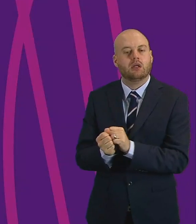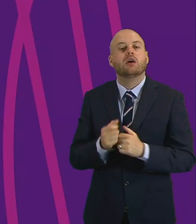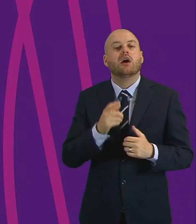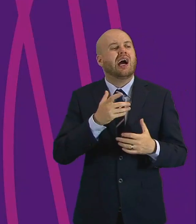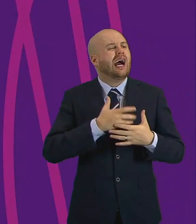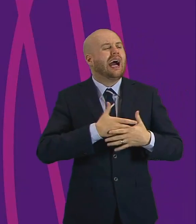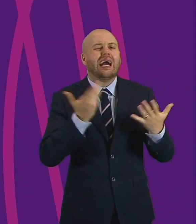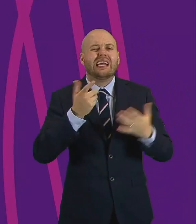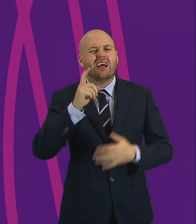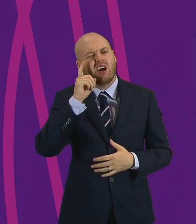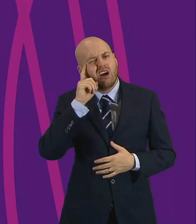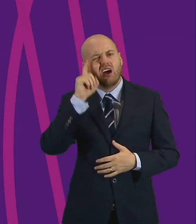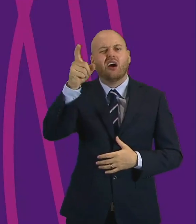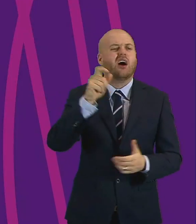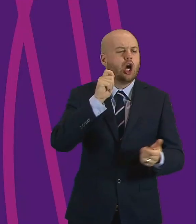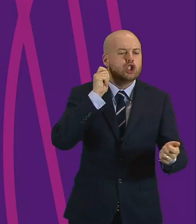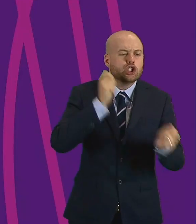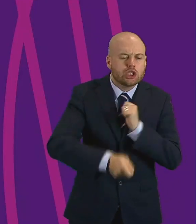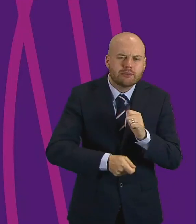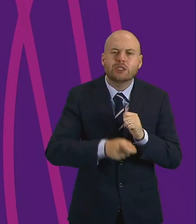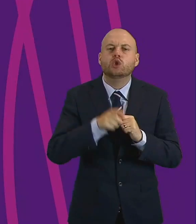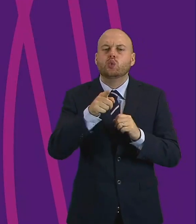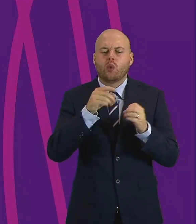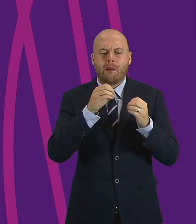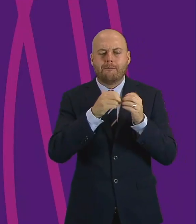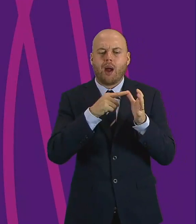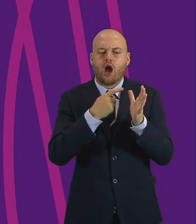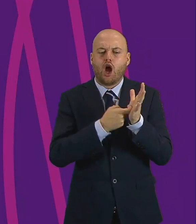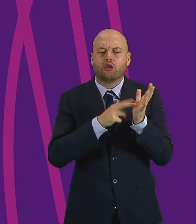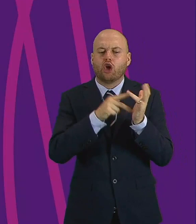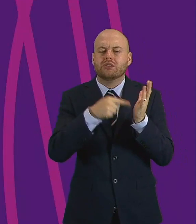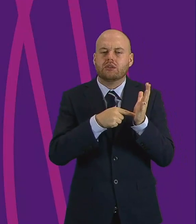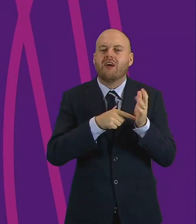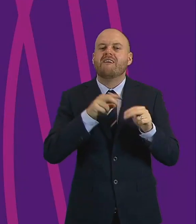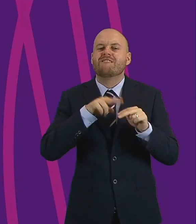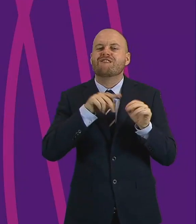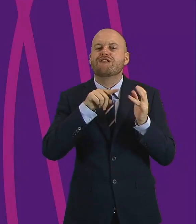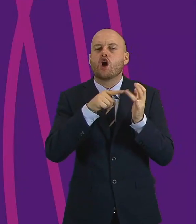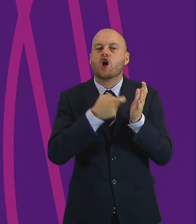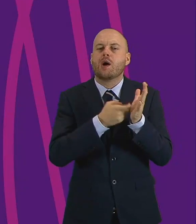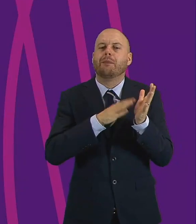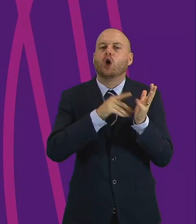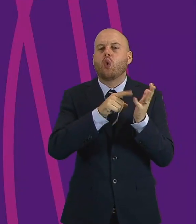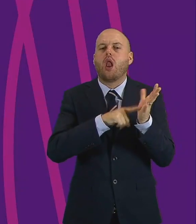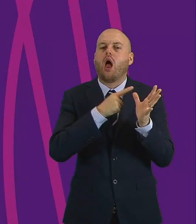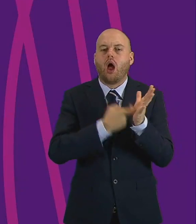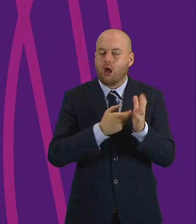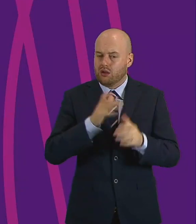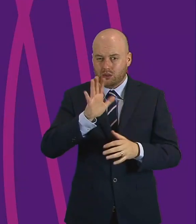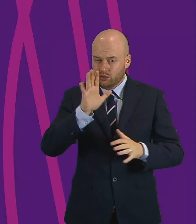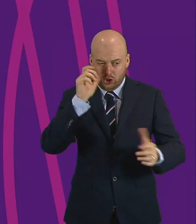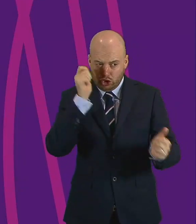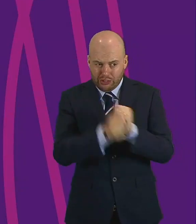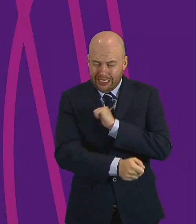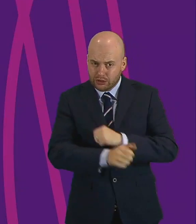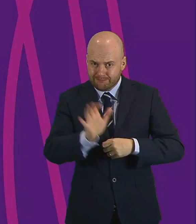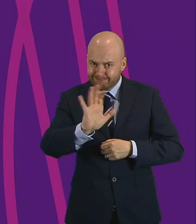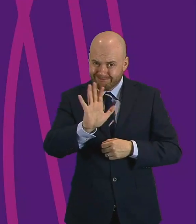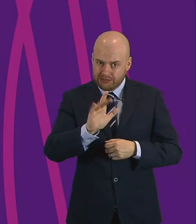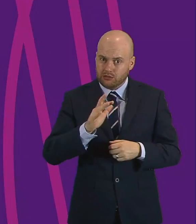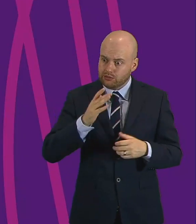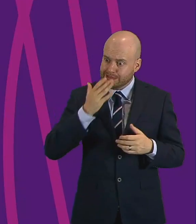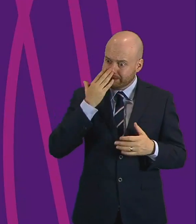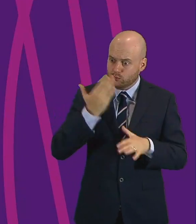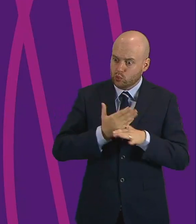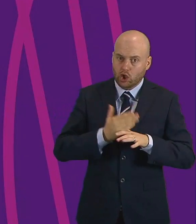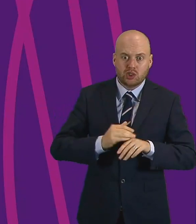to the Barnett formula, because we know it serves Scotland well. I am a great believer in setting out what outcomes you want to